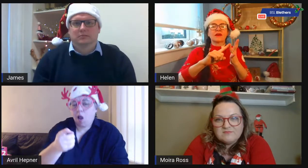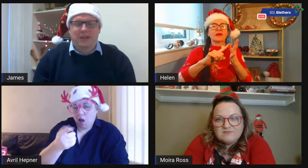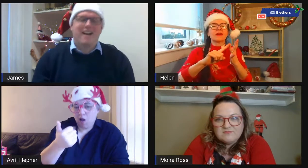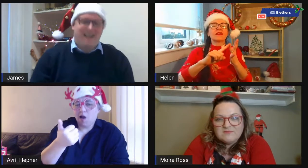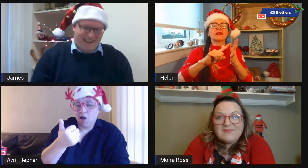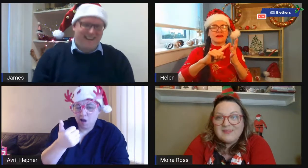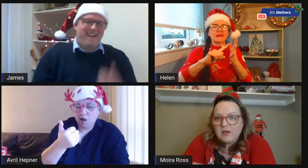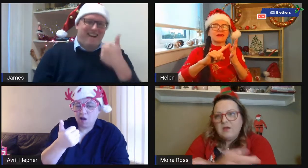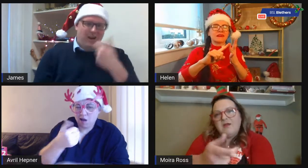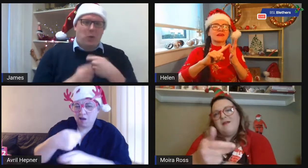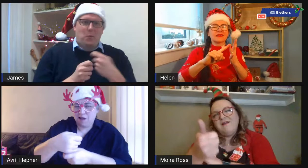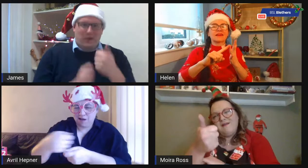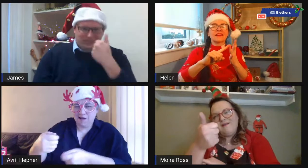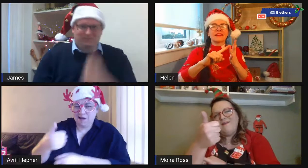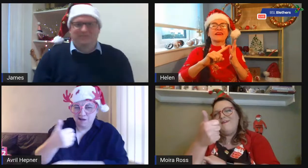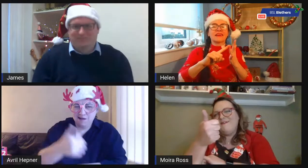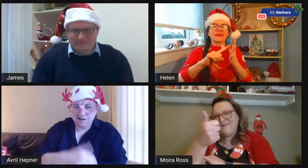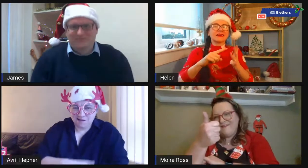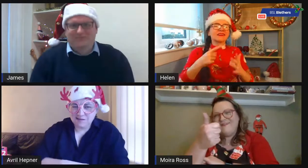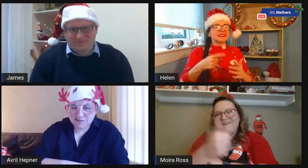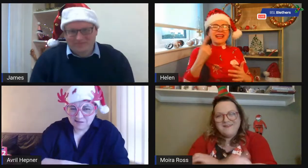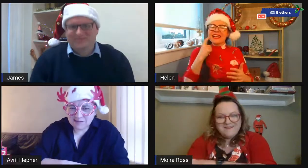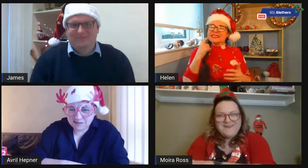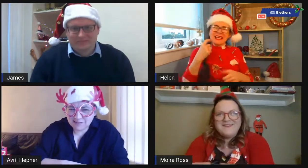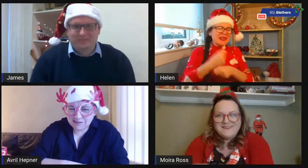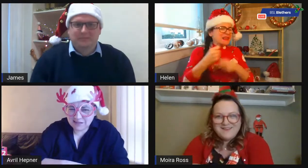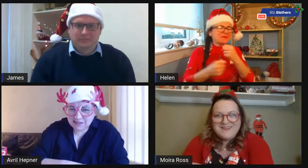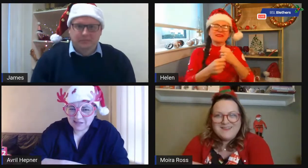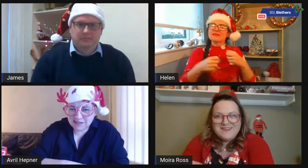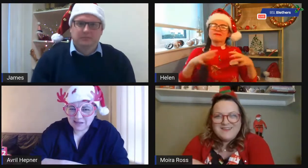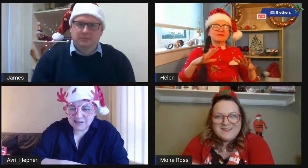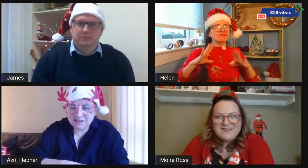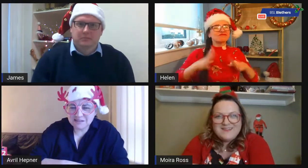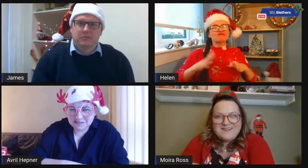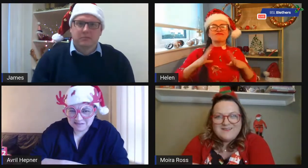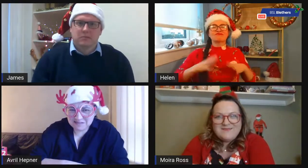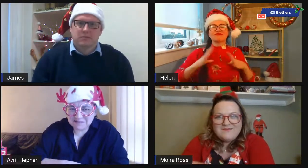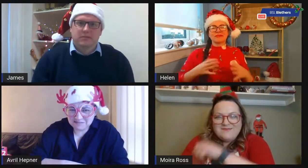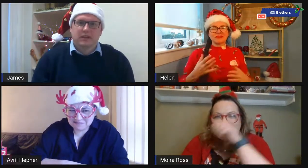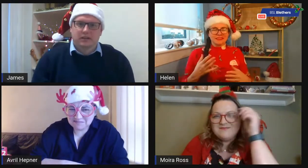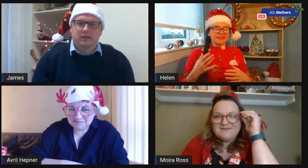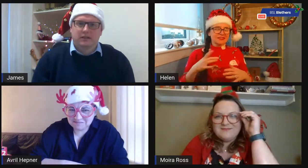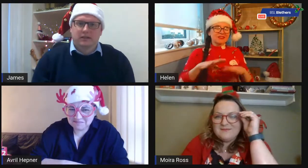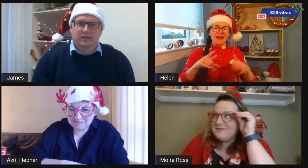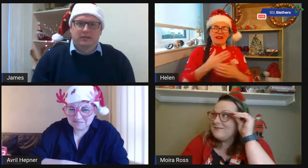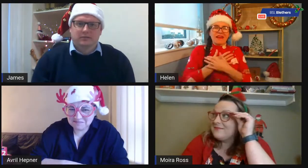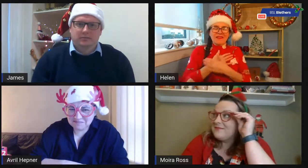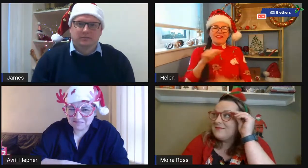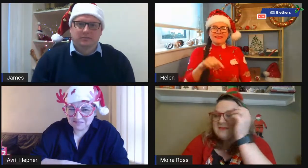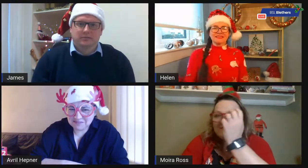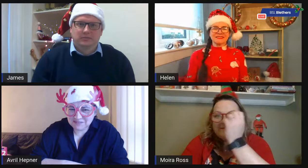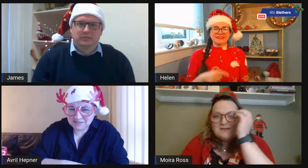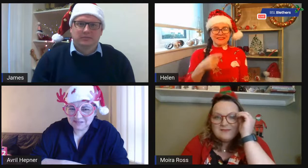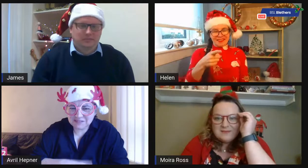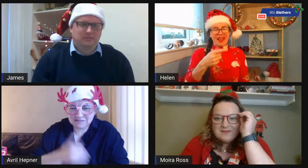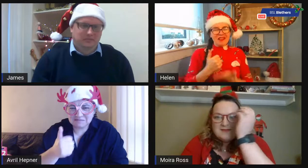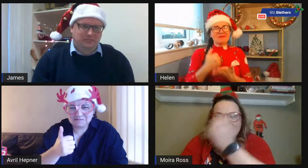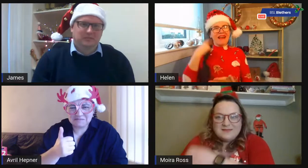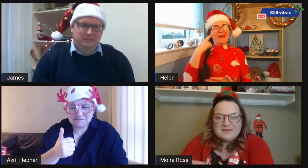Well, me and the children love playing Uno. We Oh, love Uno, it's such yes. an easy game. It's really relaxing and fun. My children love